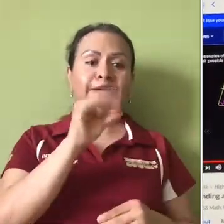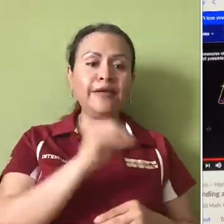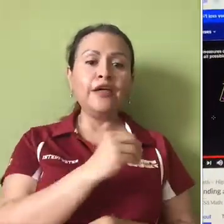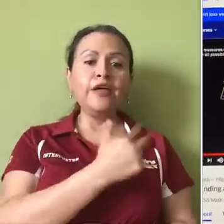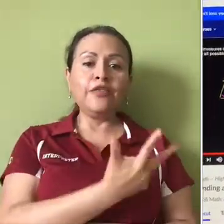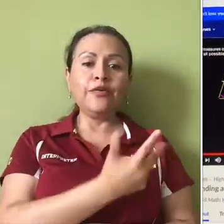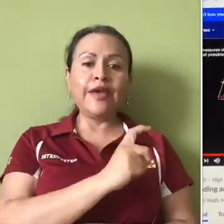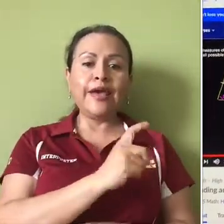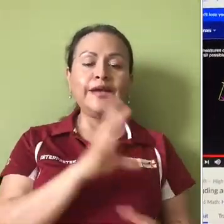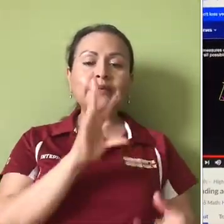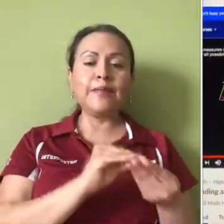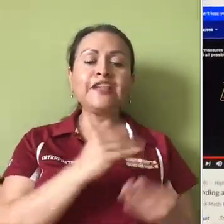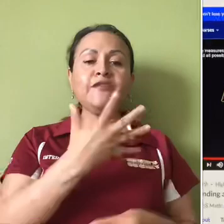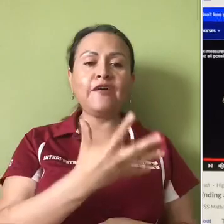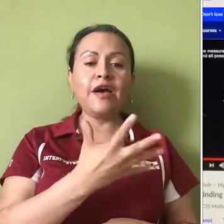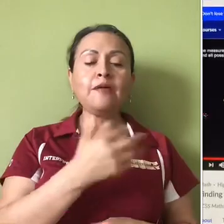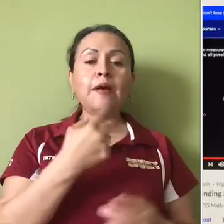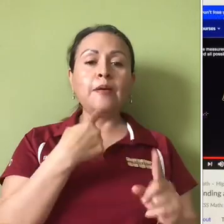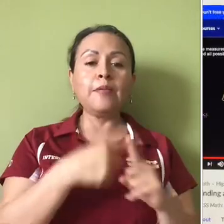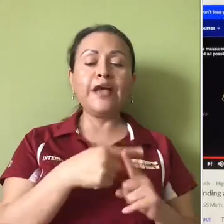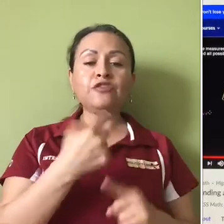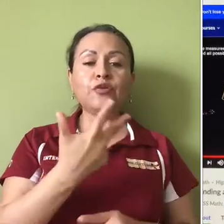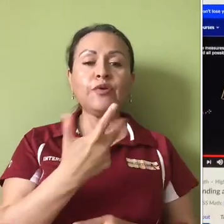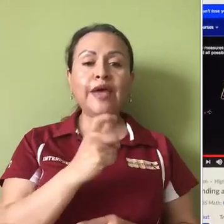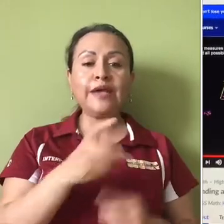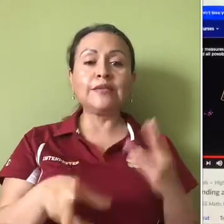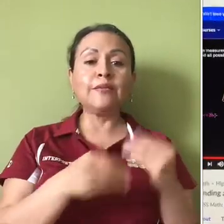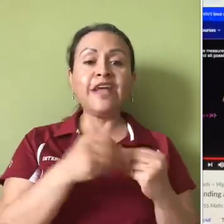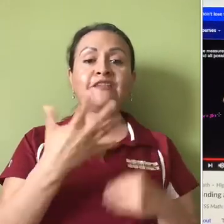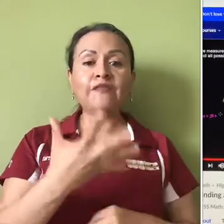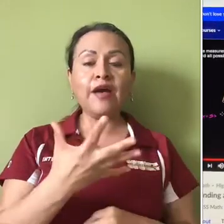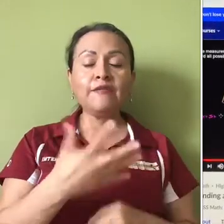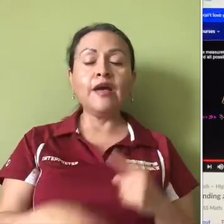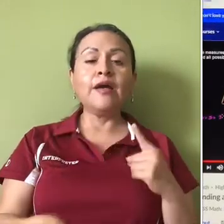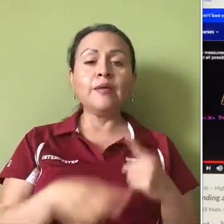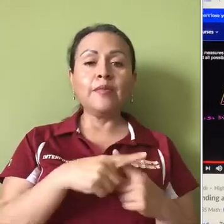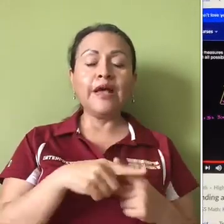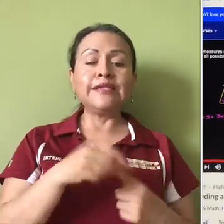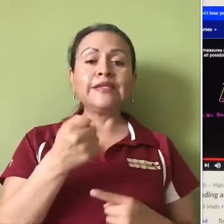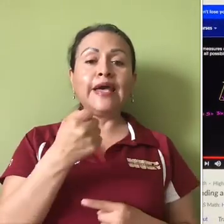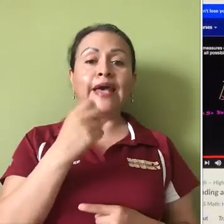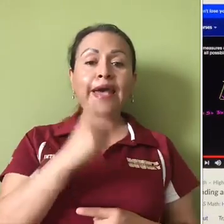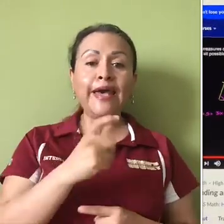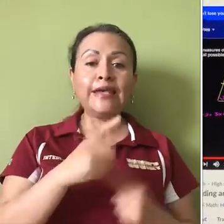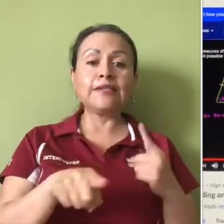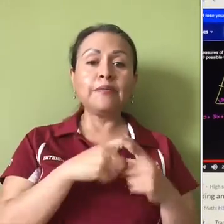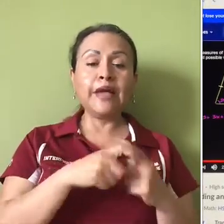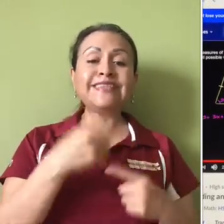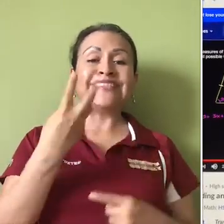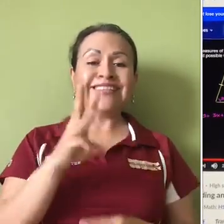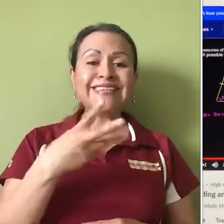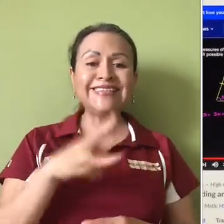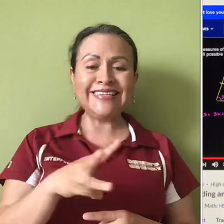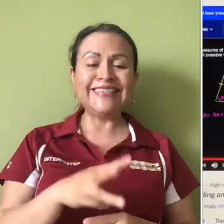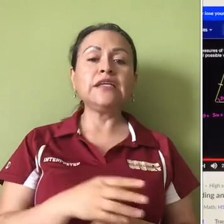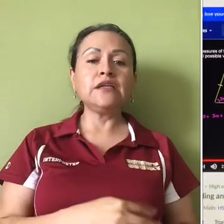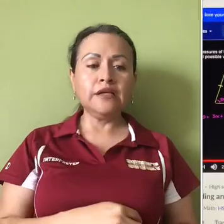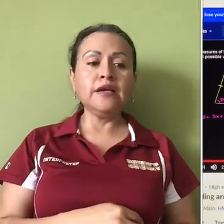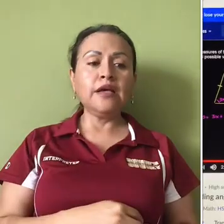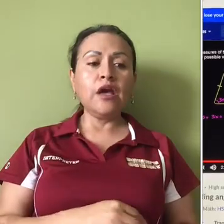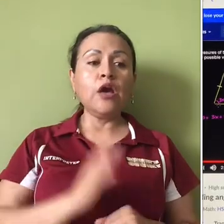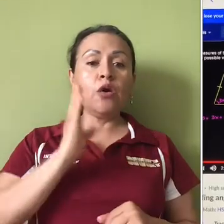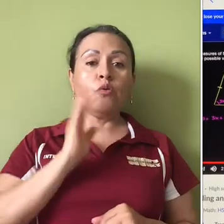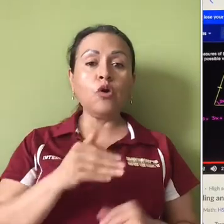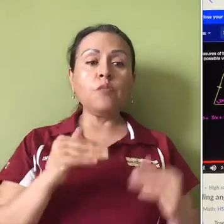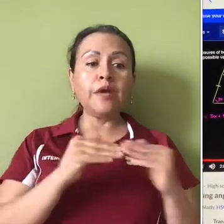5 plus 3x plus 5 plus x plus 16 plus x plus 16 is going